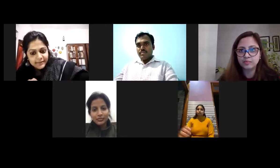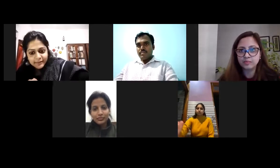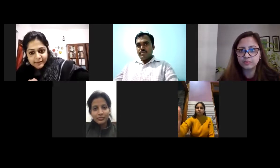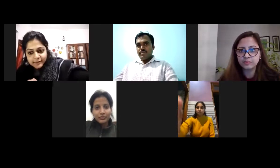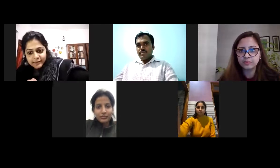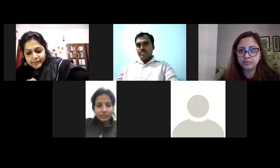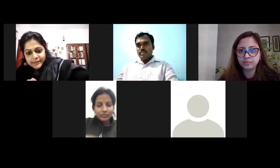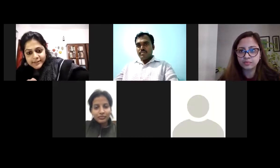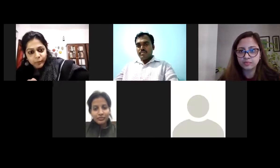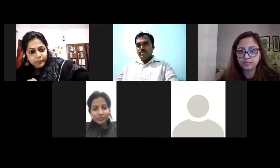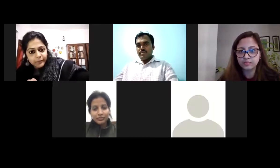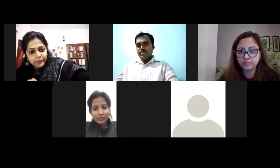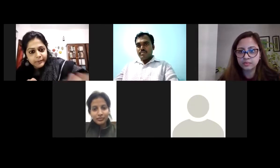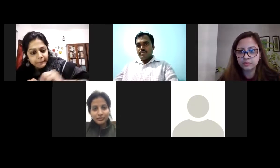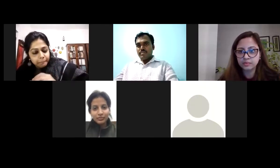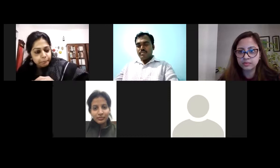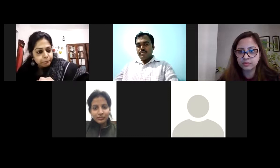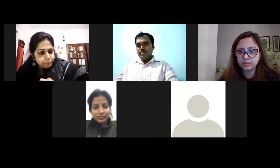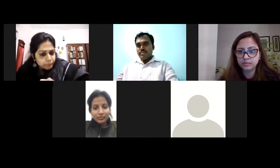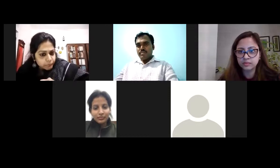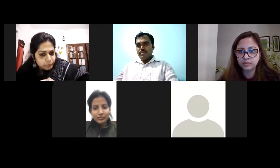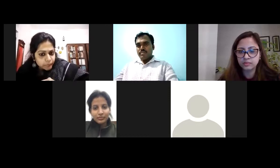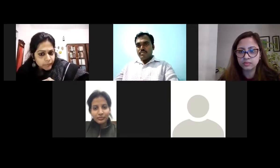has just popped up.